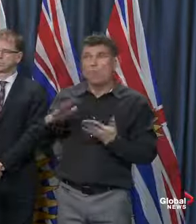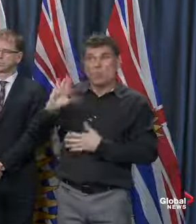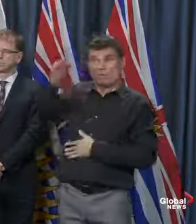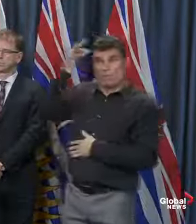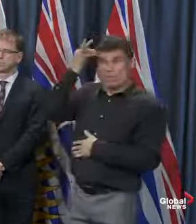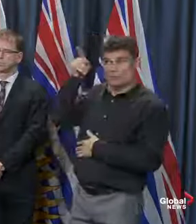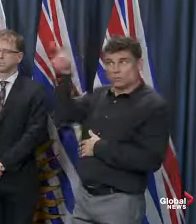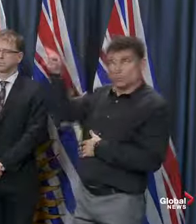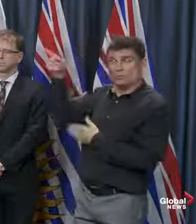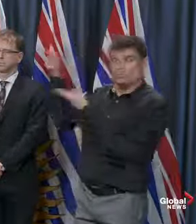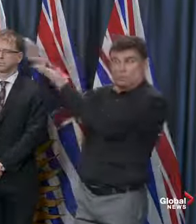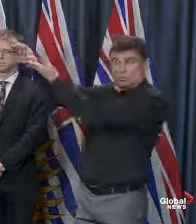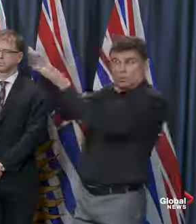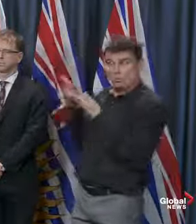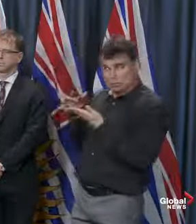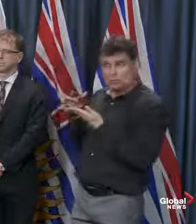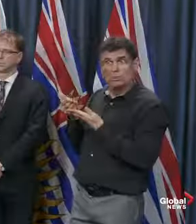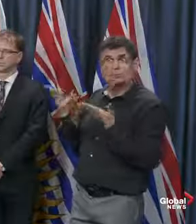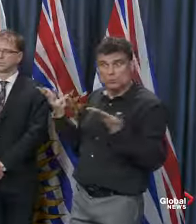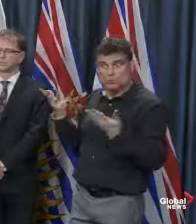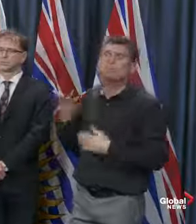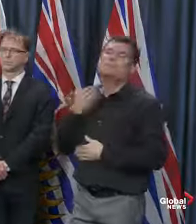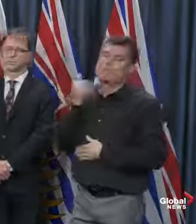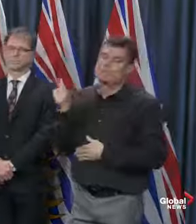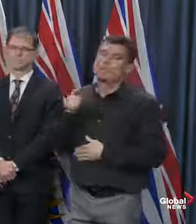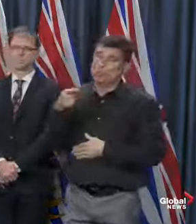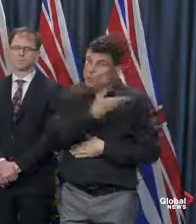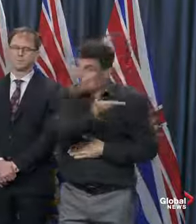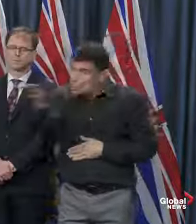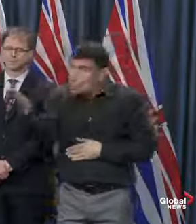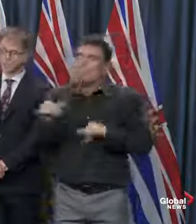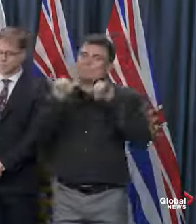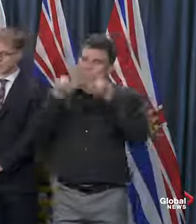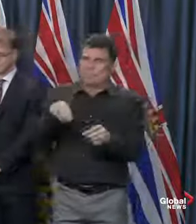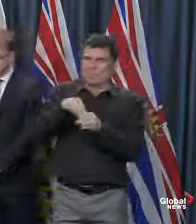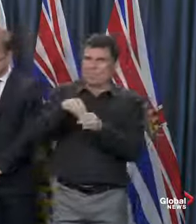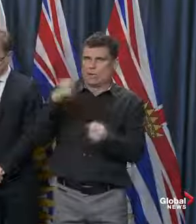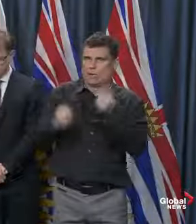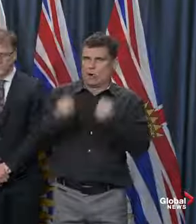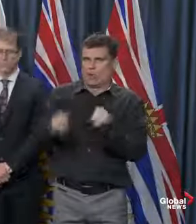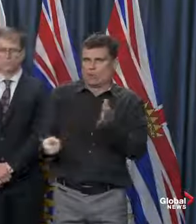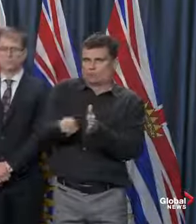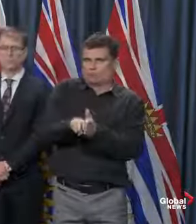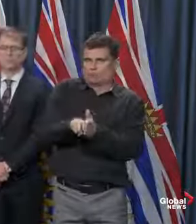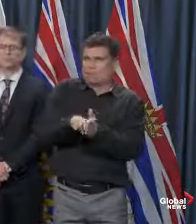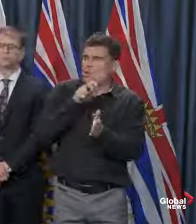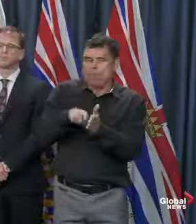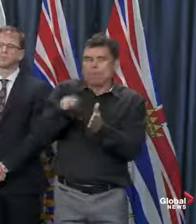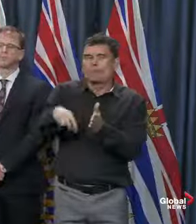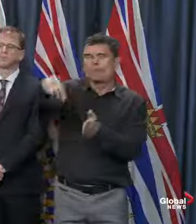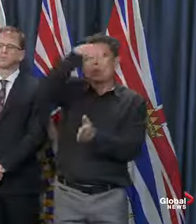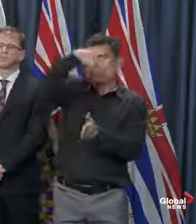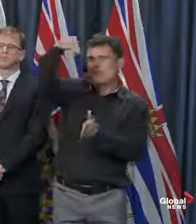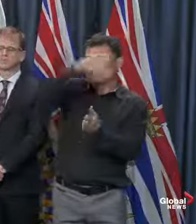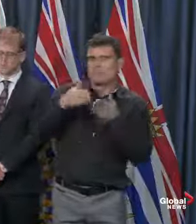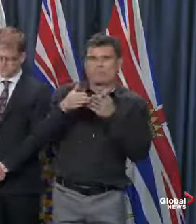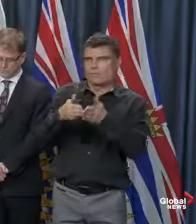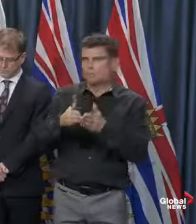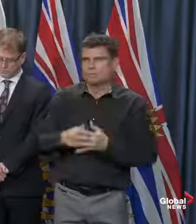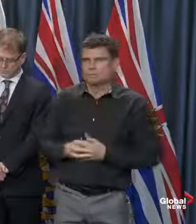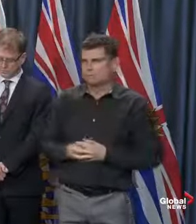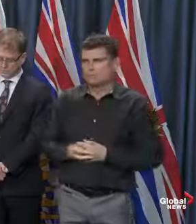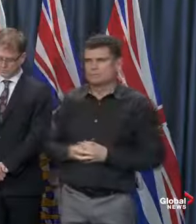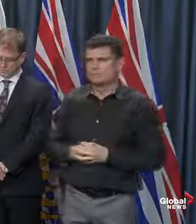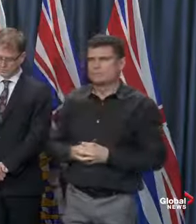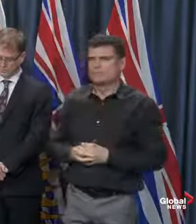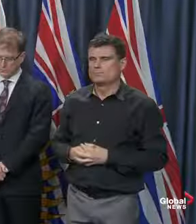as well. So I think that's good news. Bill Metcalf, Nelson Star, go ahead. Hello, Dr. Henry.